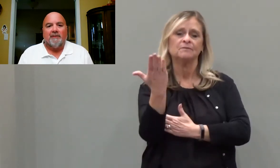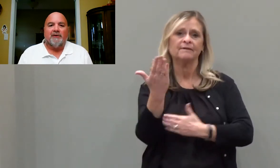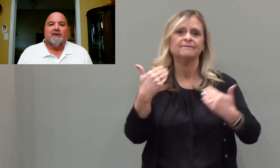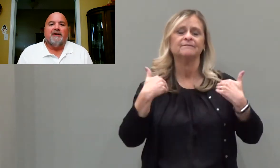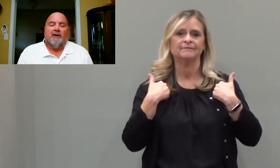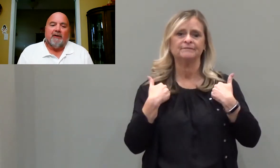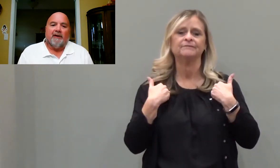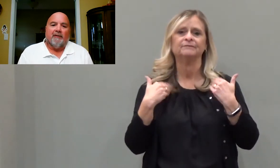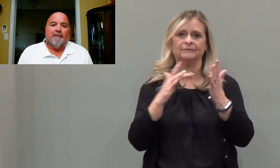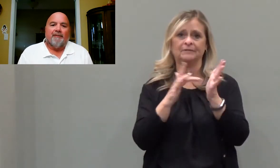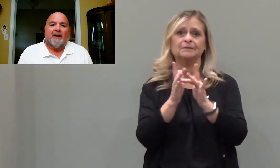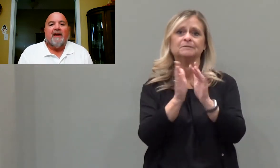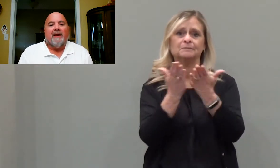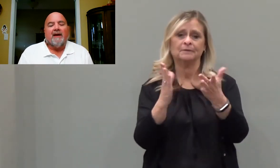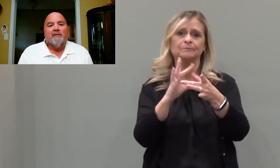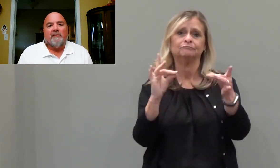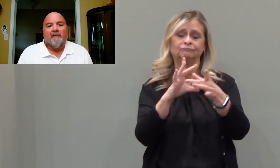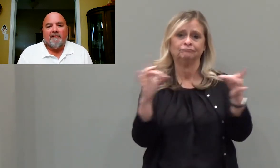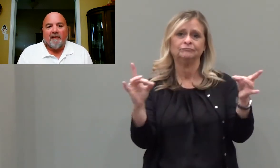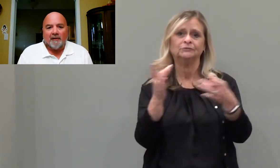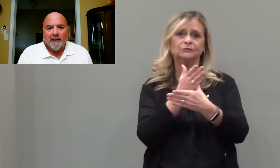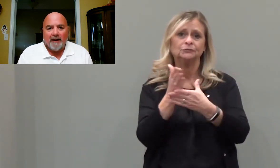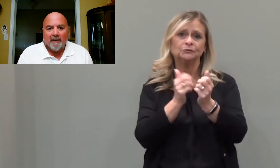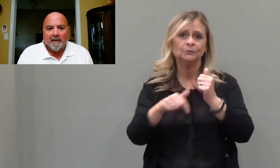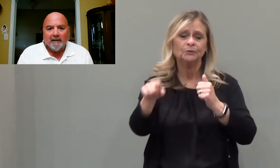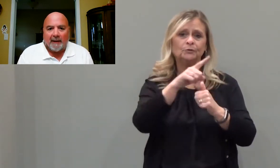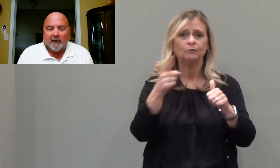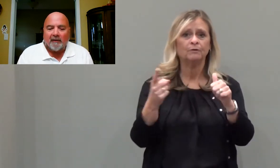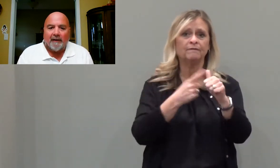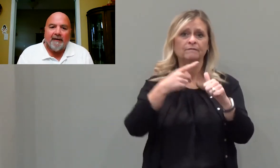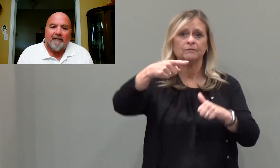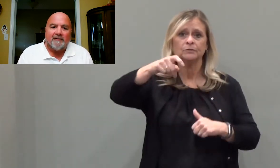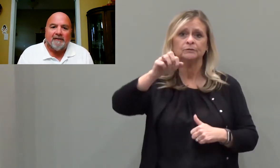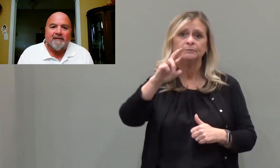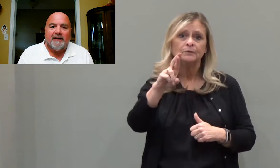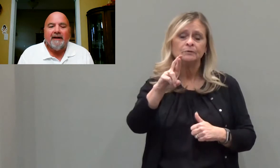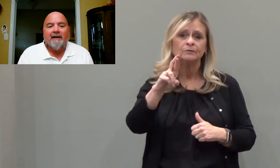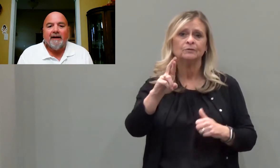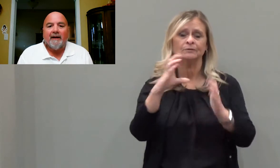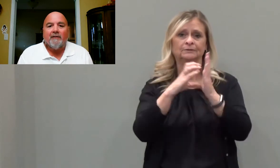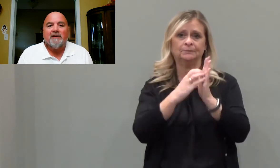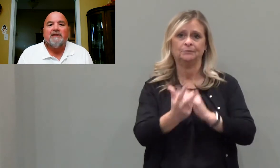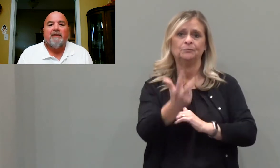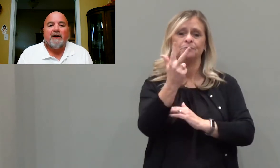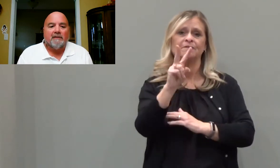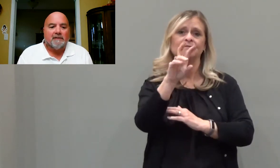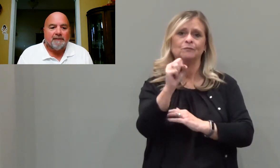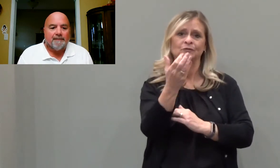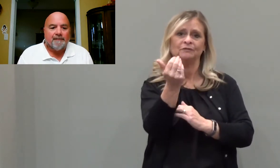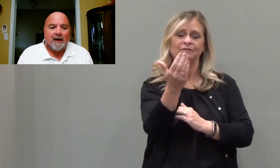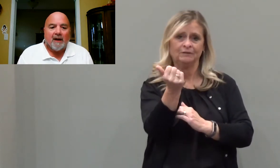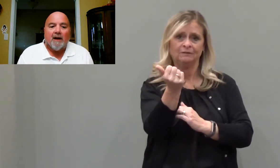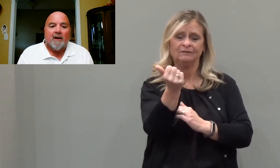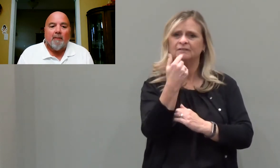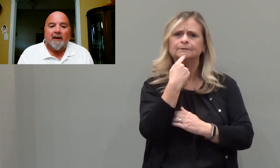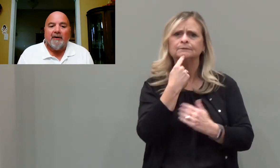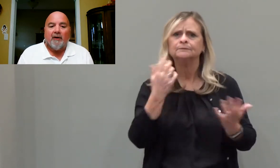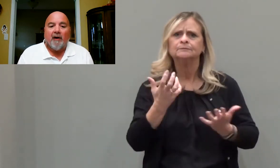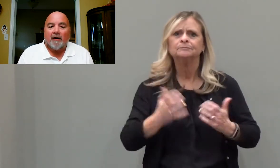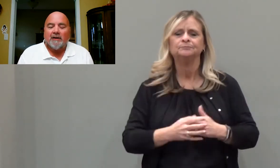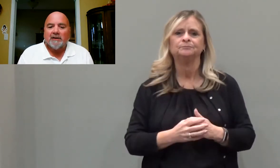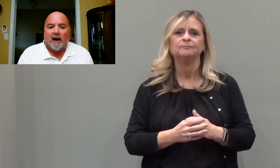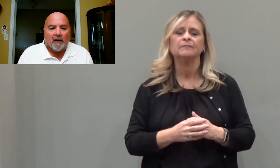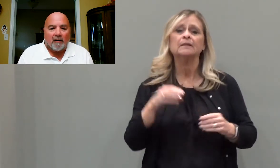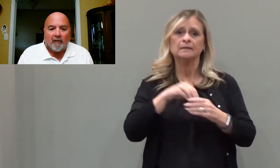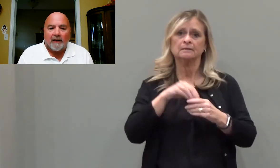of scripture to share with you. It comes from 1 Peter chapter 3, verse 15, and it goes as follows. But in